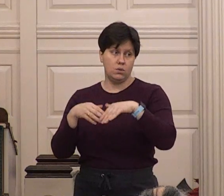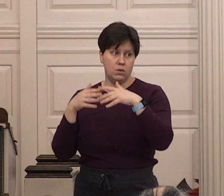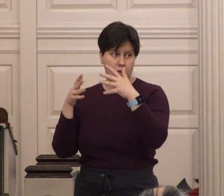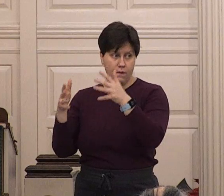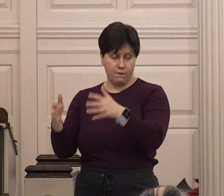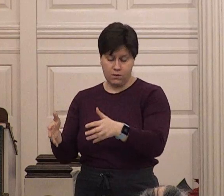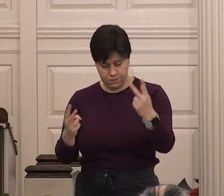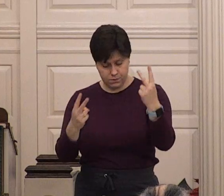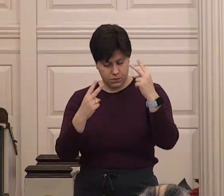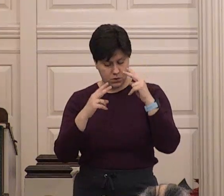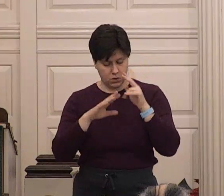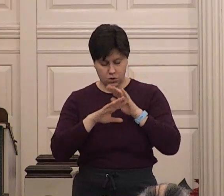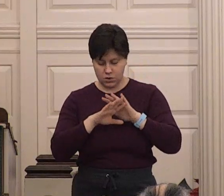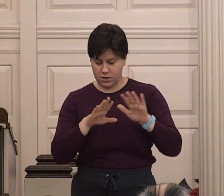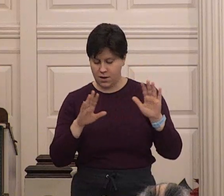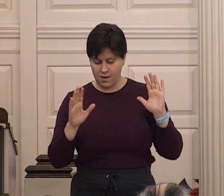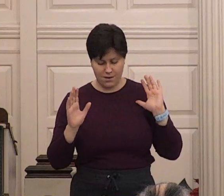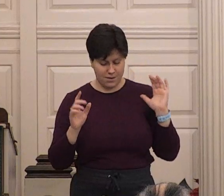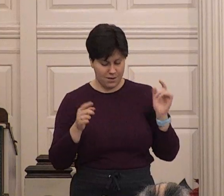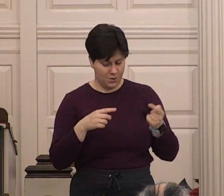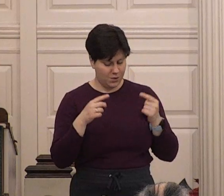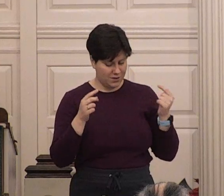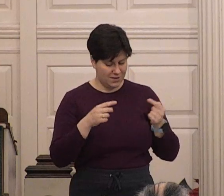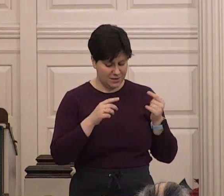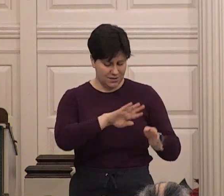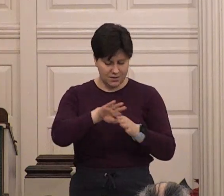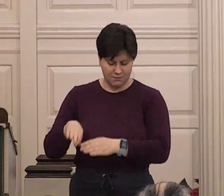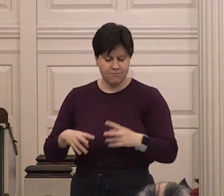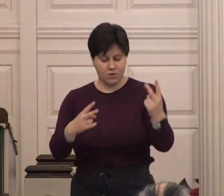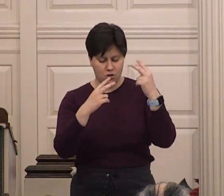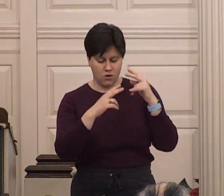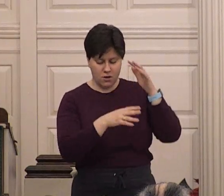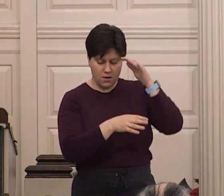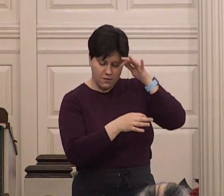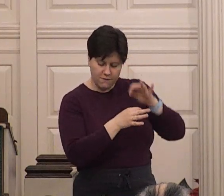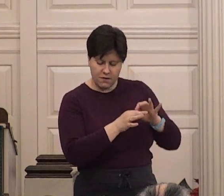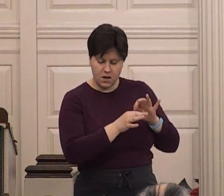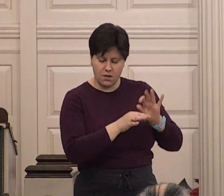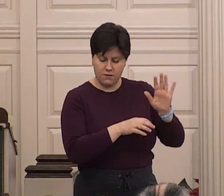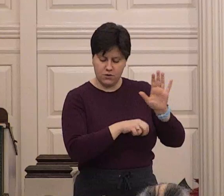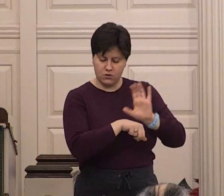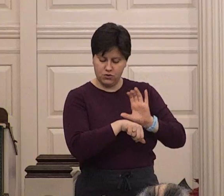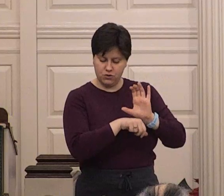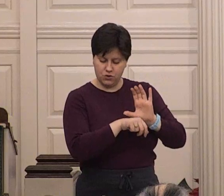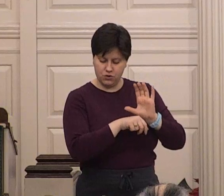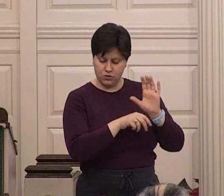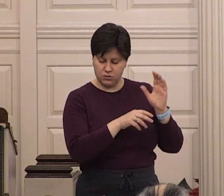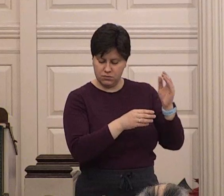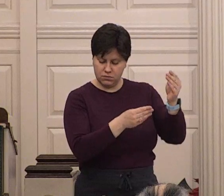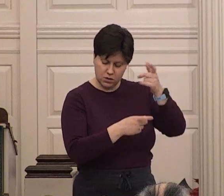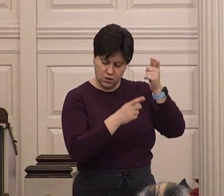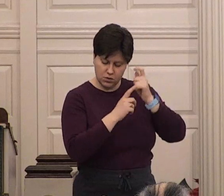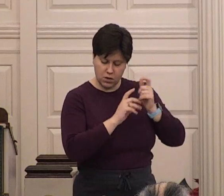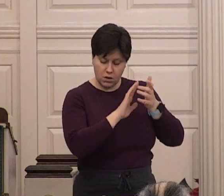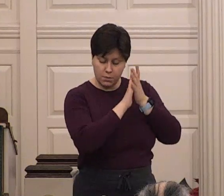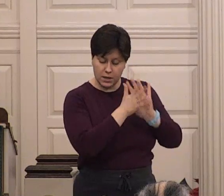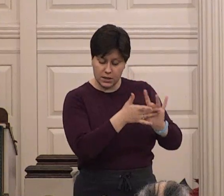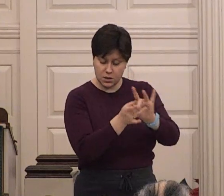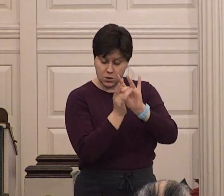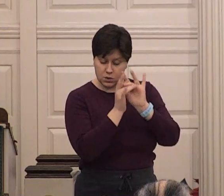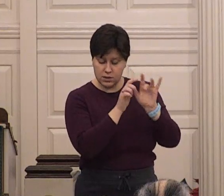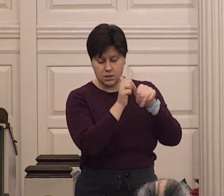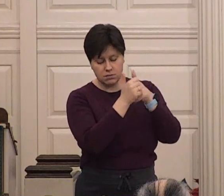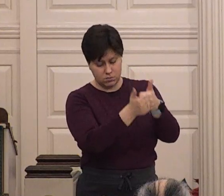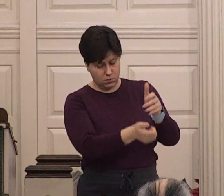you. Look not on our sins, but on the faith of your church, and graciously grant her peace and